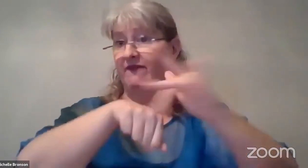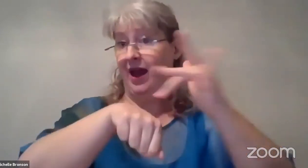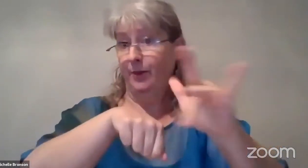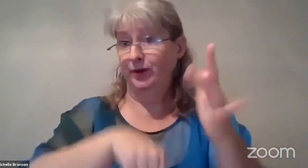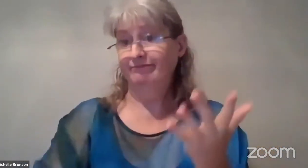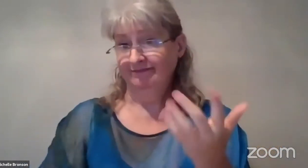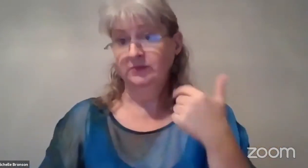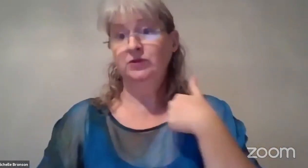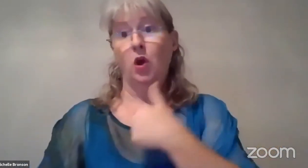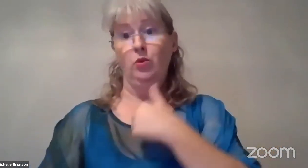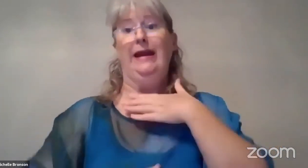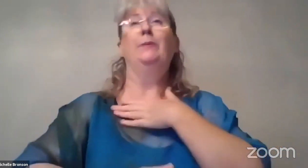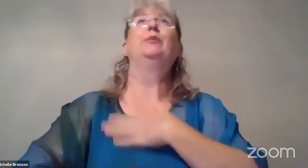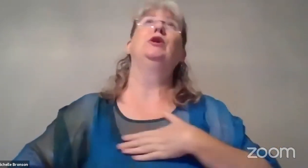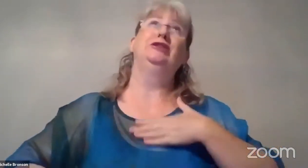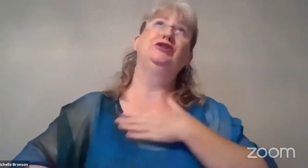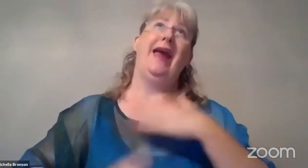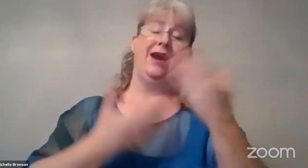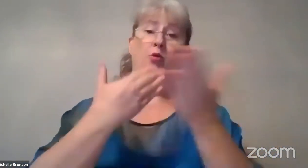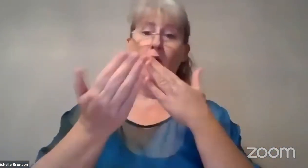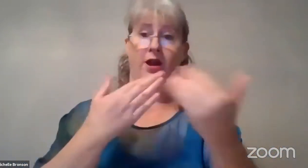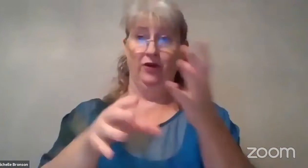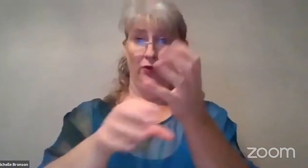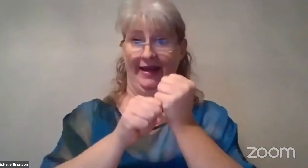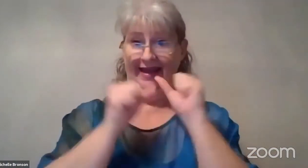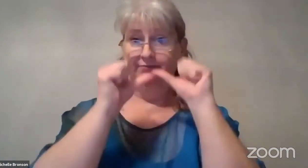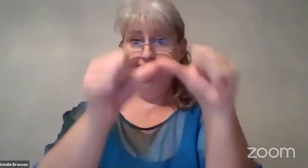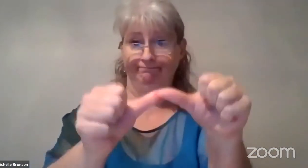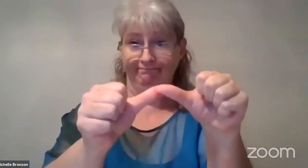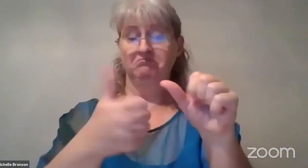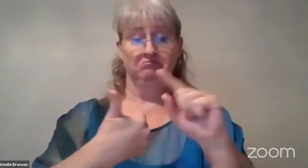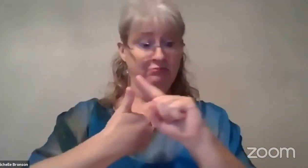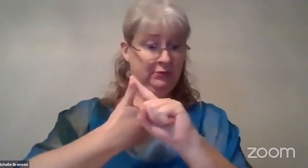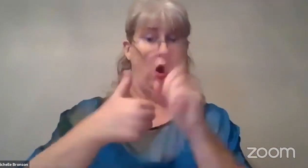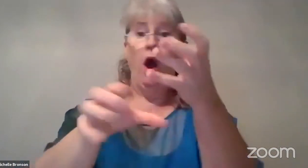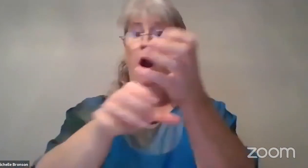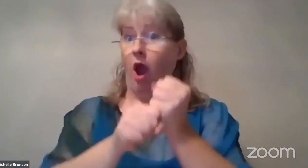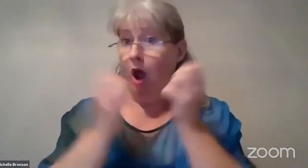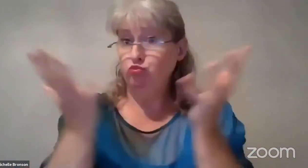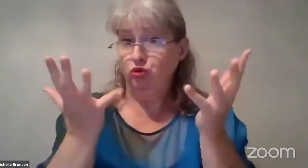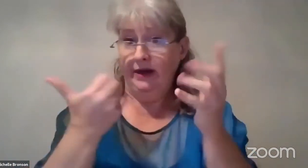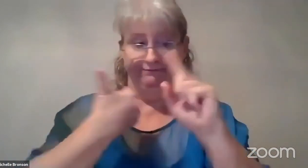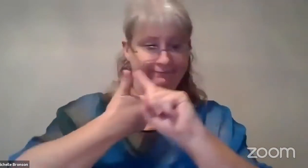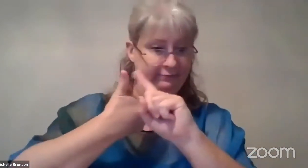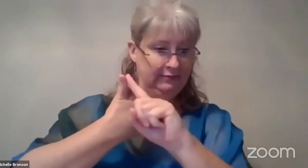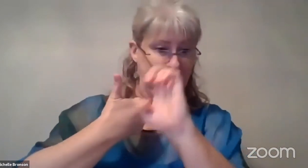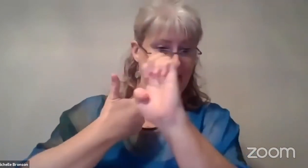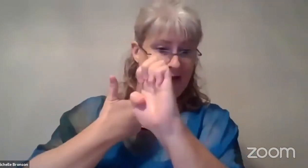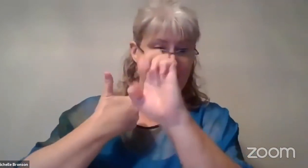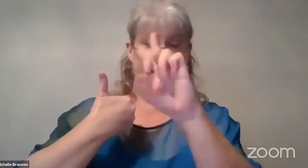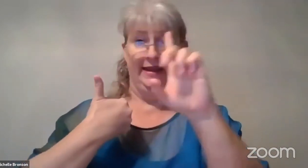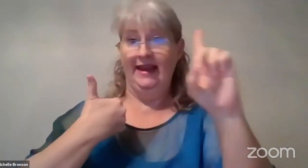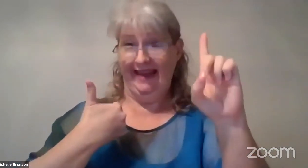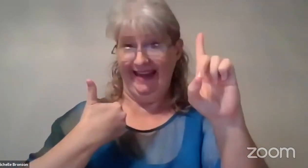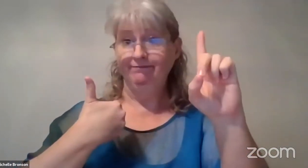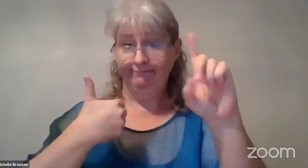It is difficult to predict whether funds will be available in this day and age in the current state. So we have received